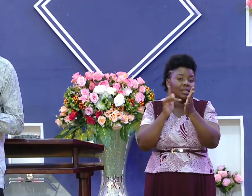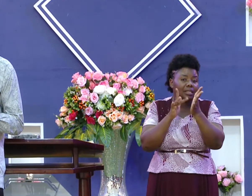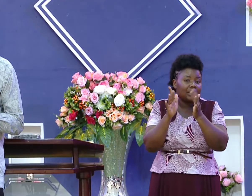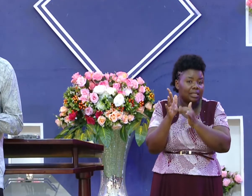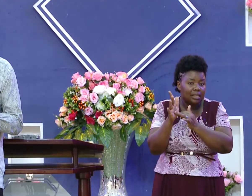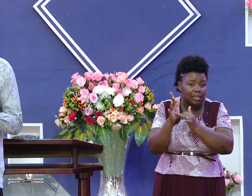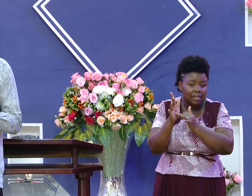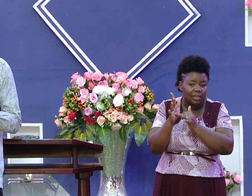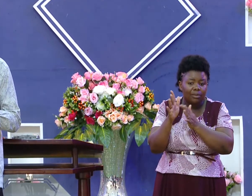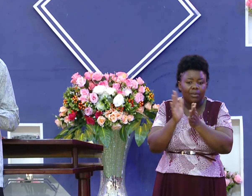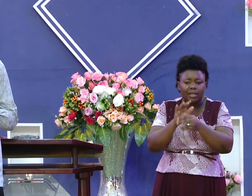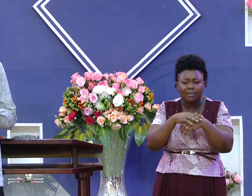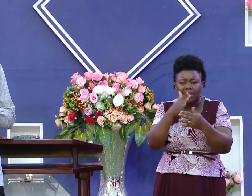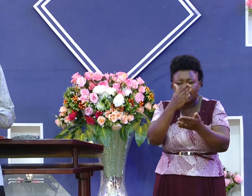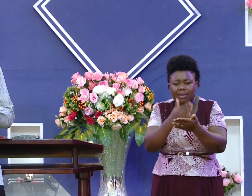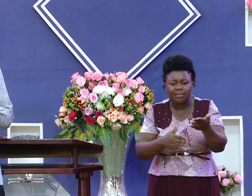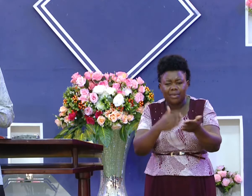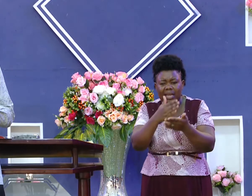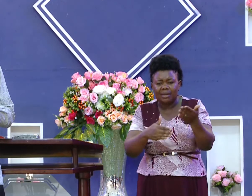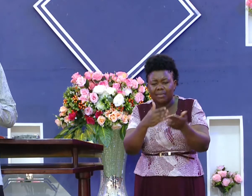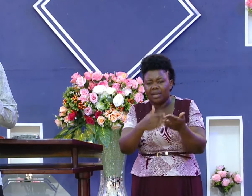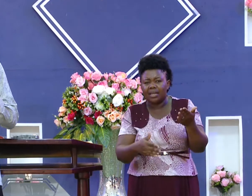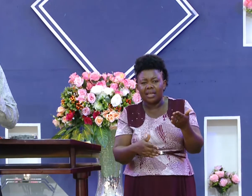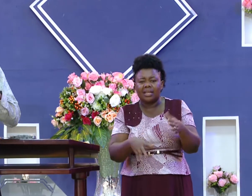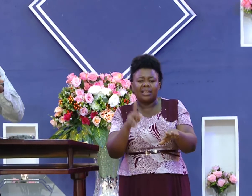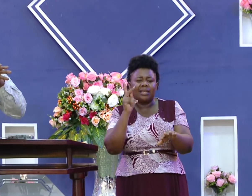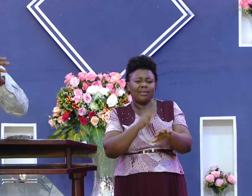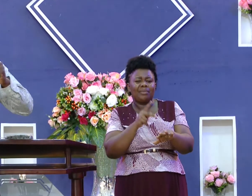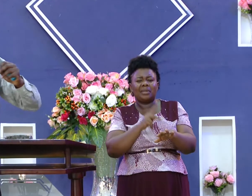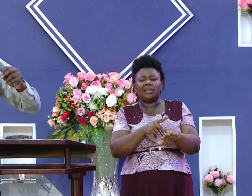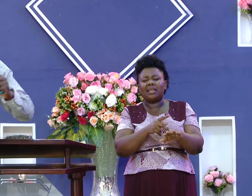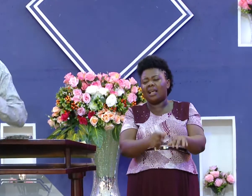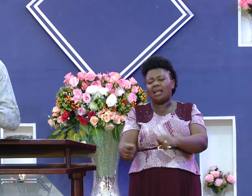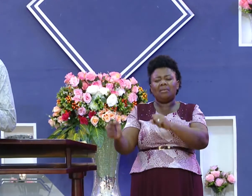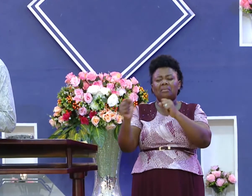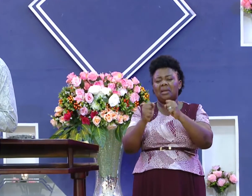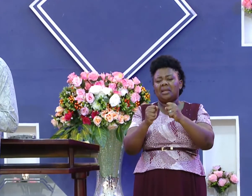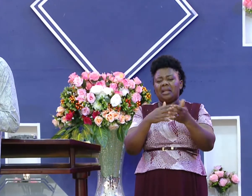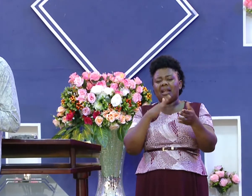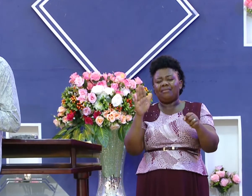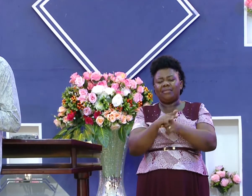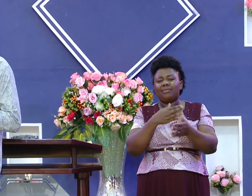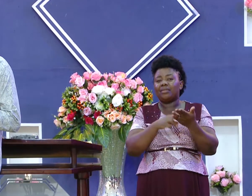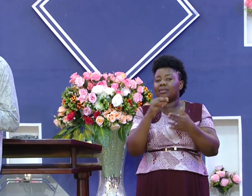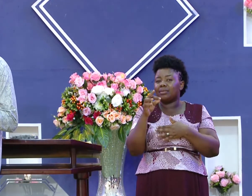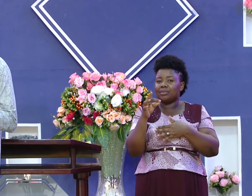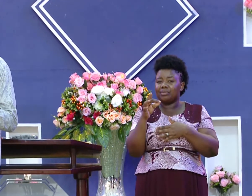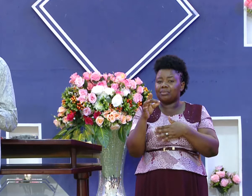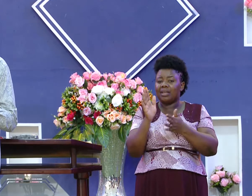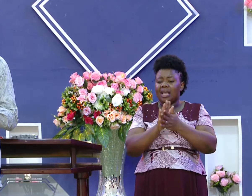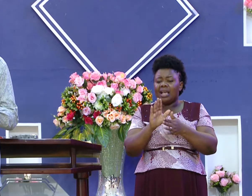Jesus, as they were making bread, Peter was a spiritual man.